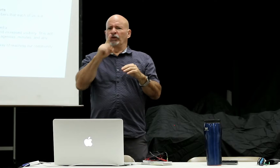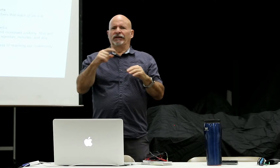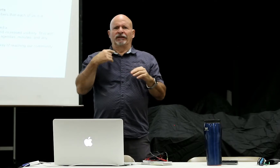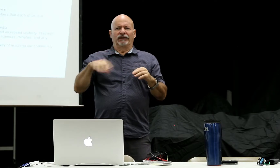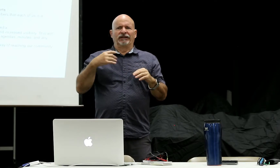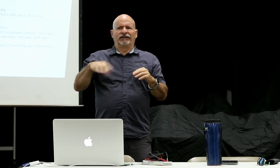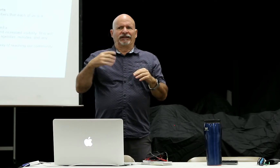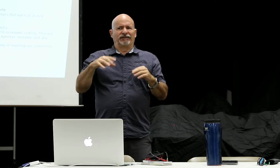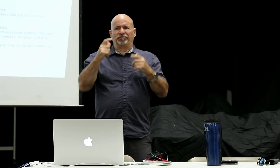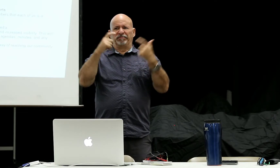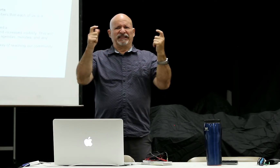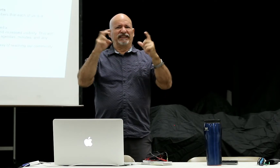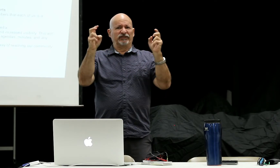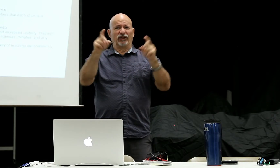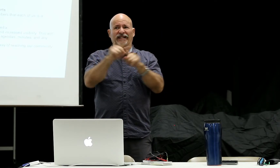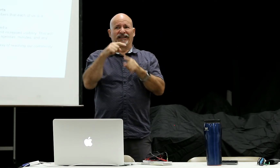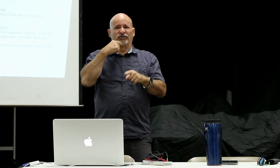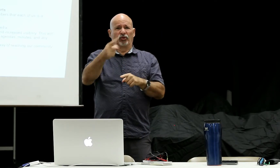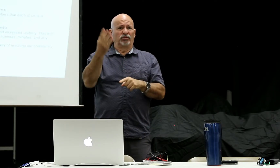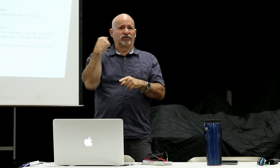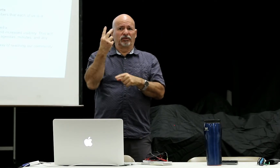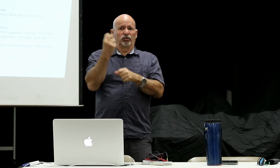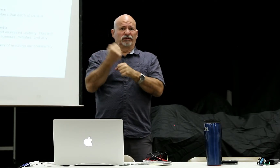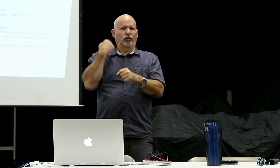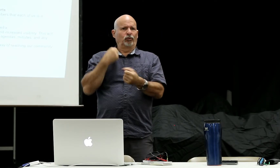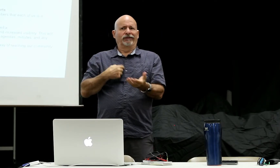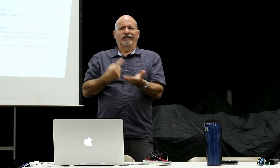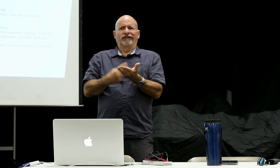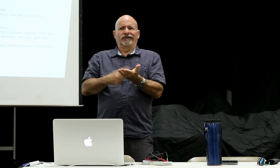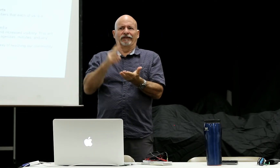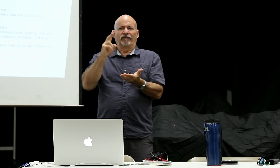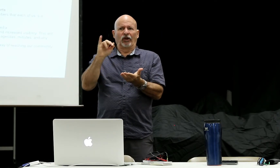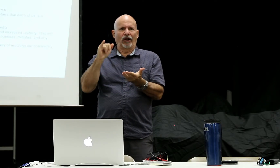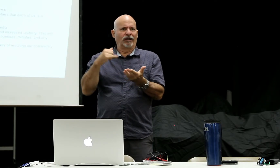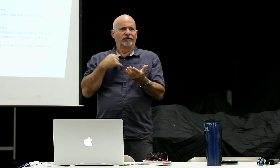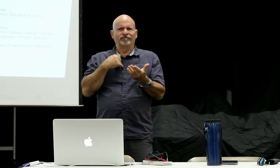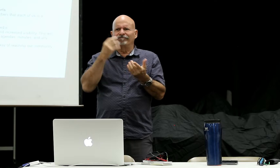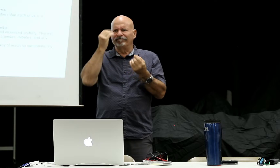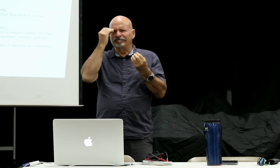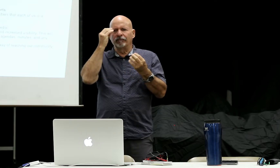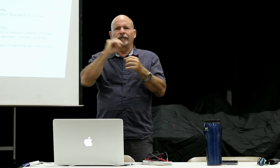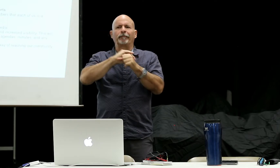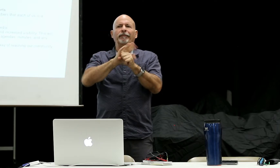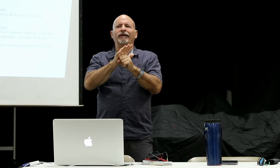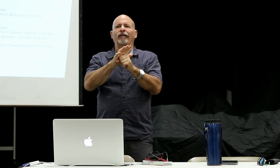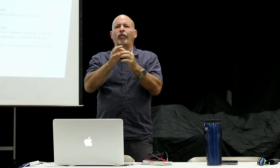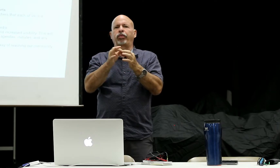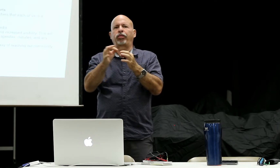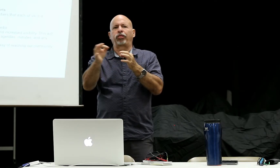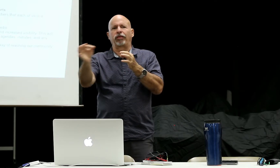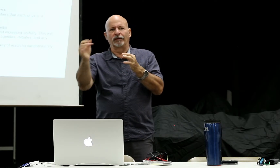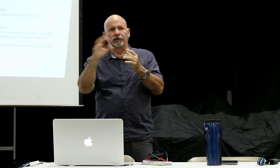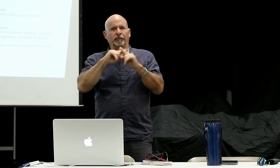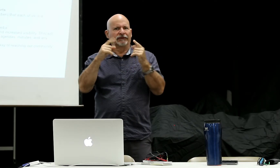Yes, thank you, Michelle. We are providing that ADA workshop. We talked about VRI 2 years ago, and because